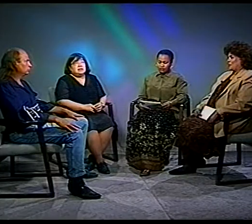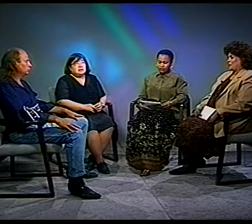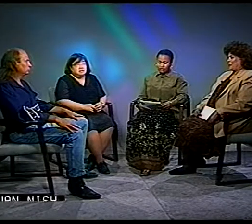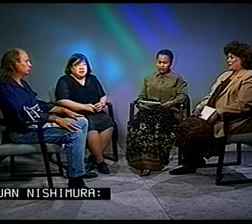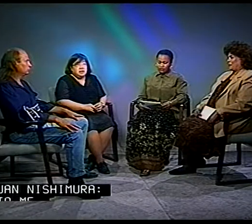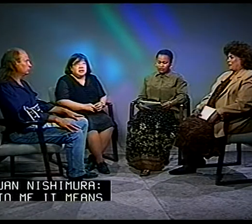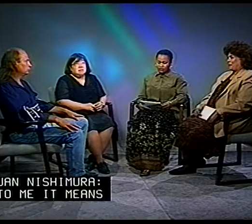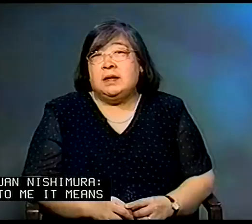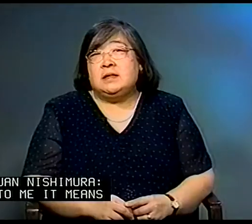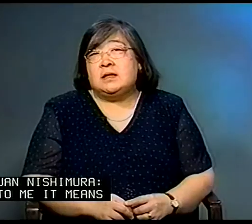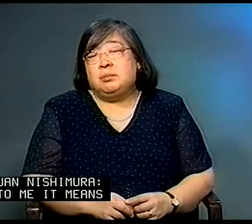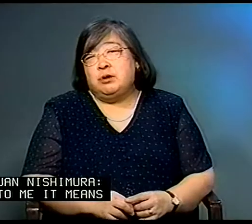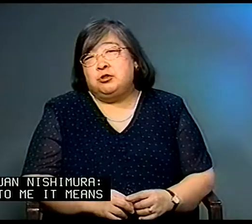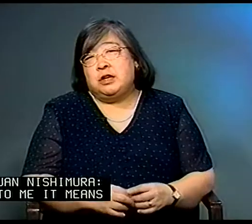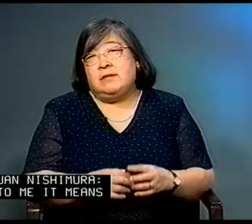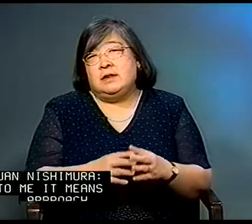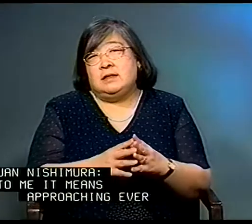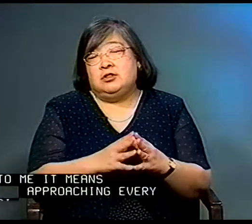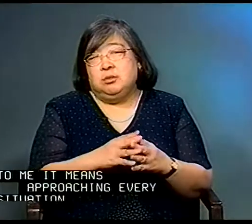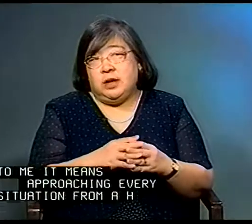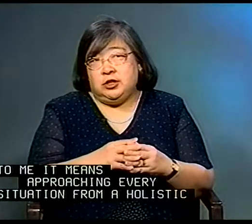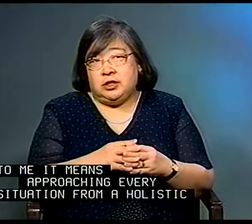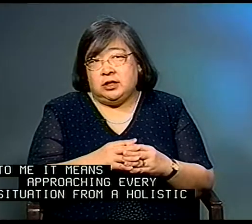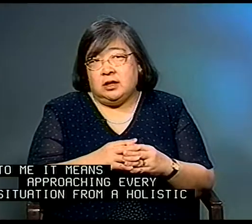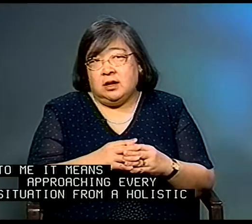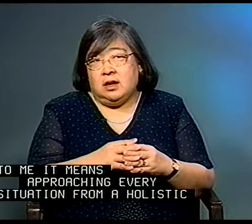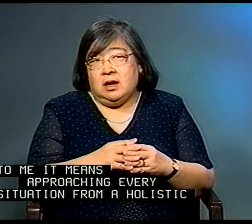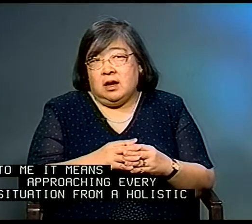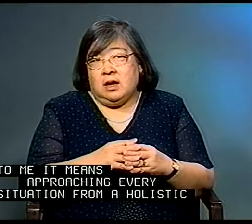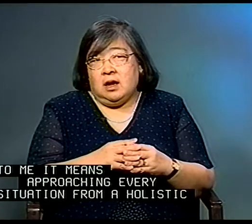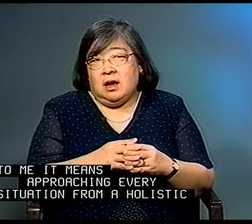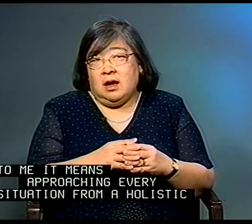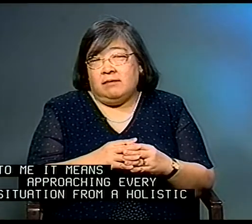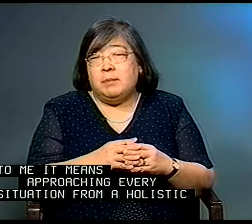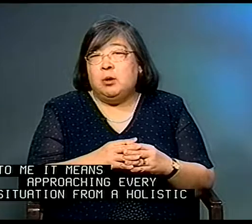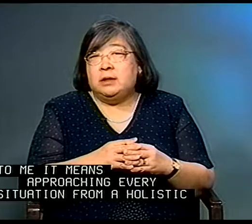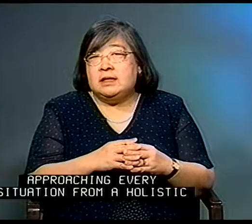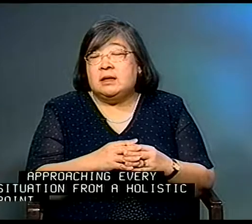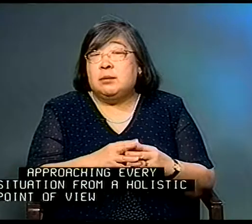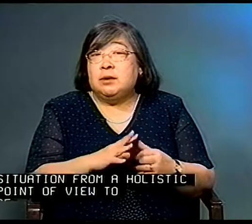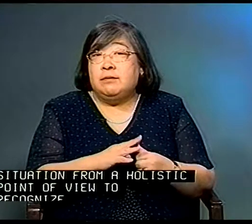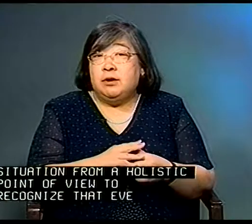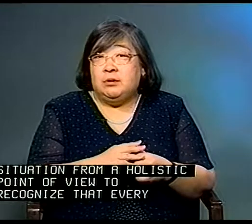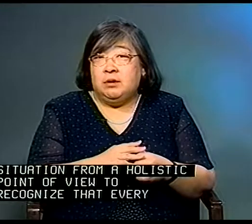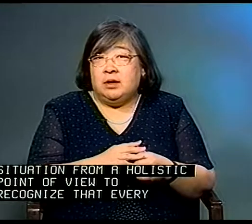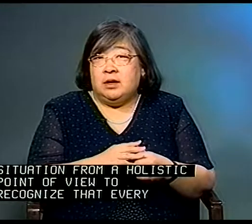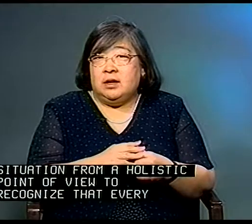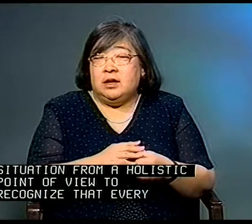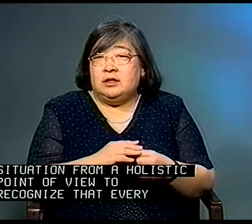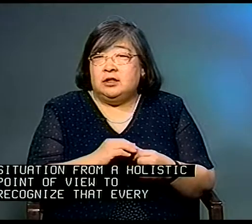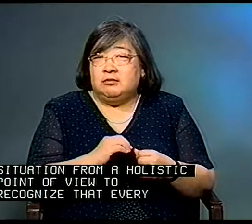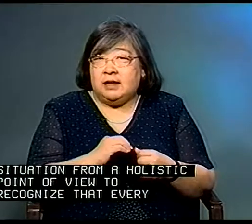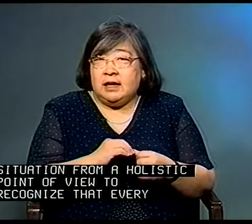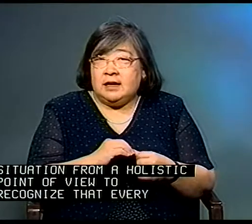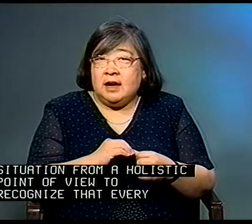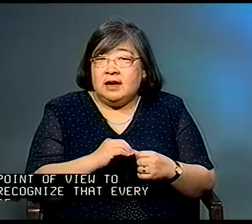To me, it means approaching every situation from a holistic point of view, to